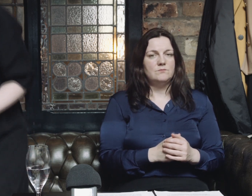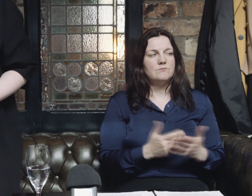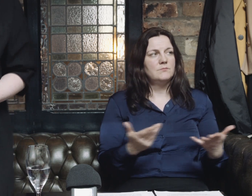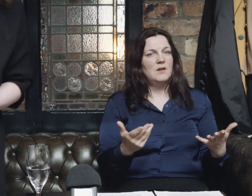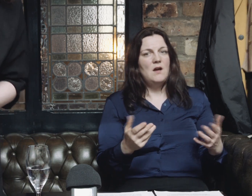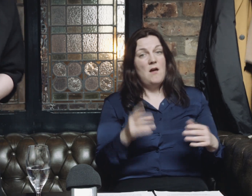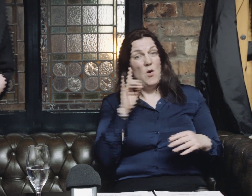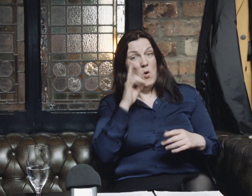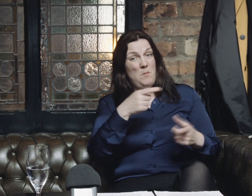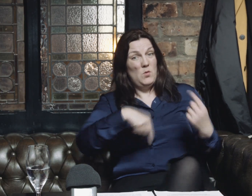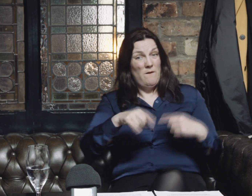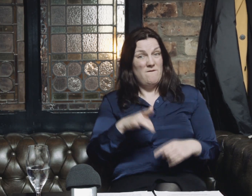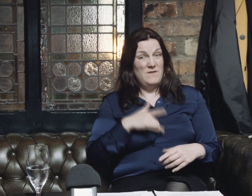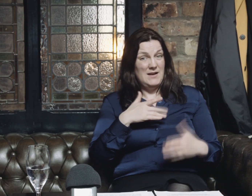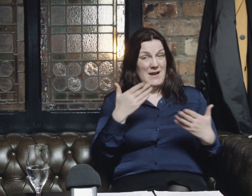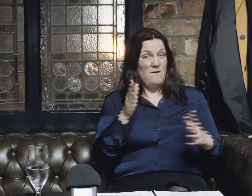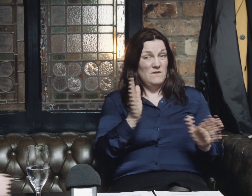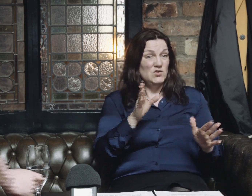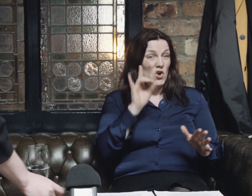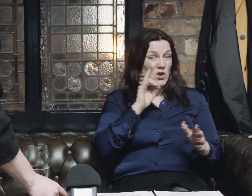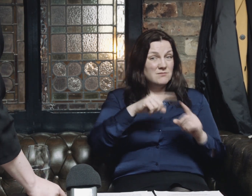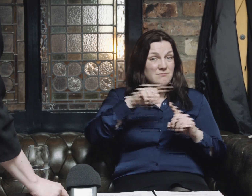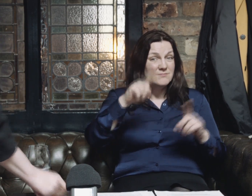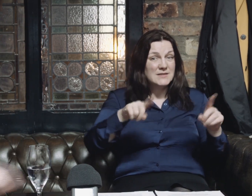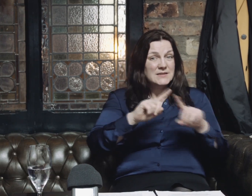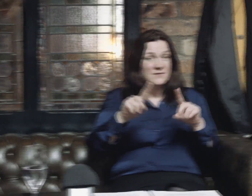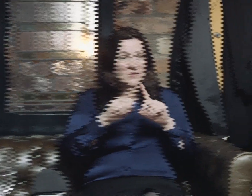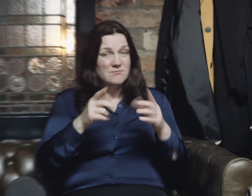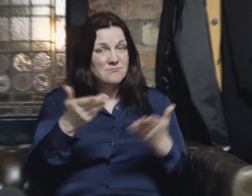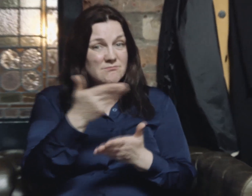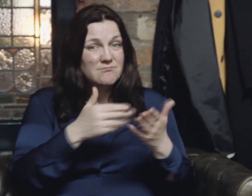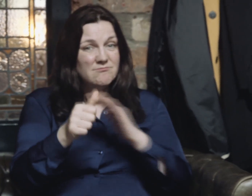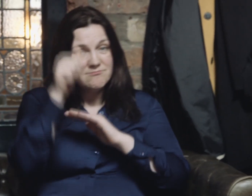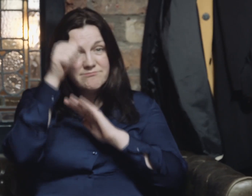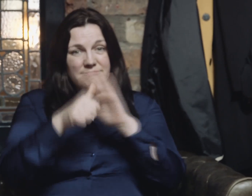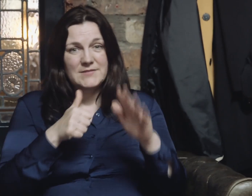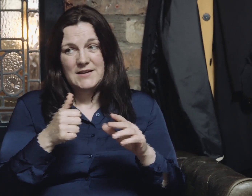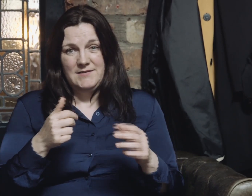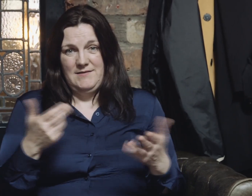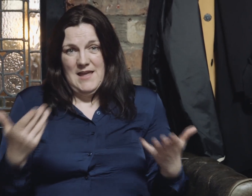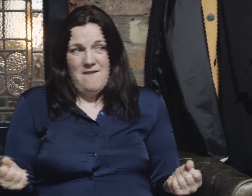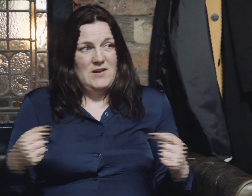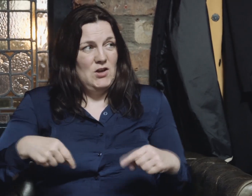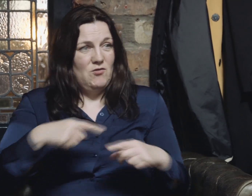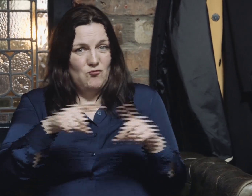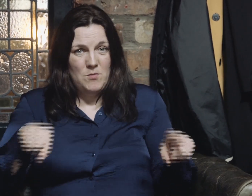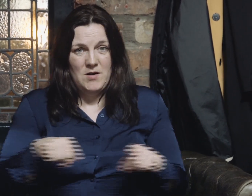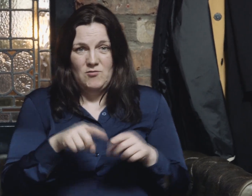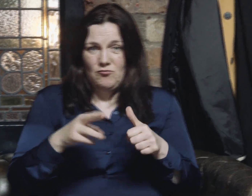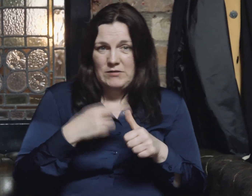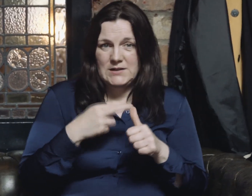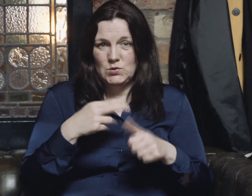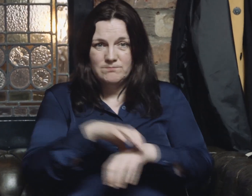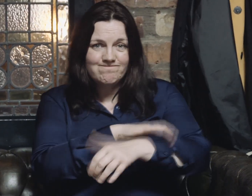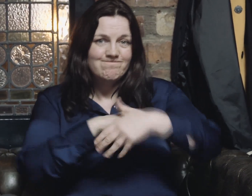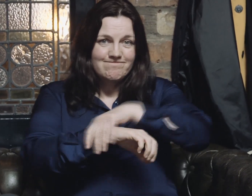Great. Well, I hope you feel that, having heard from the range of expertise we have in the room, that you'll be ready to join up with